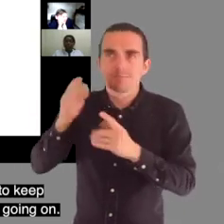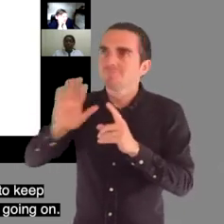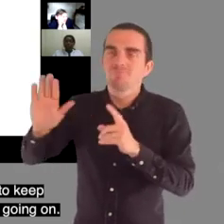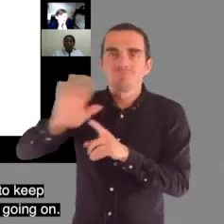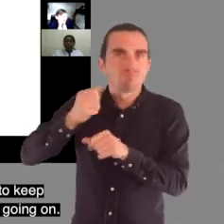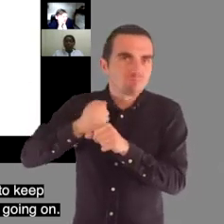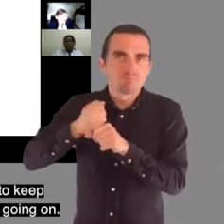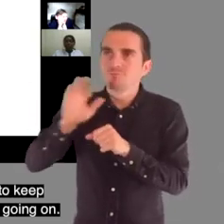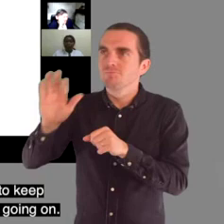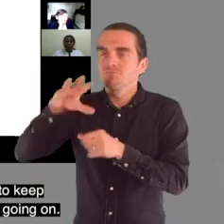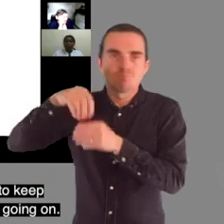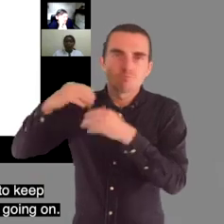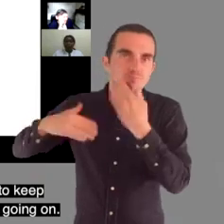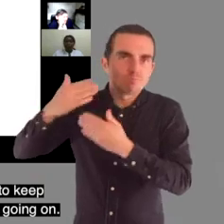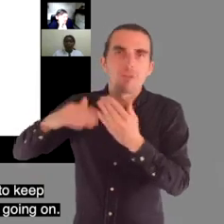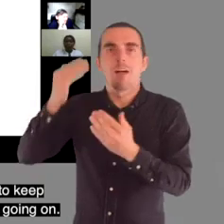on.